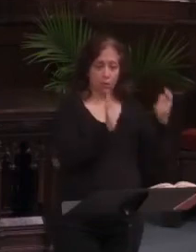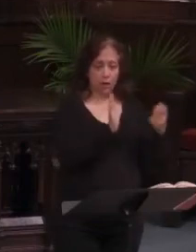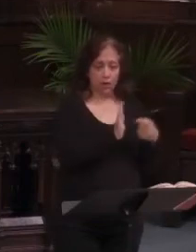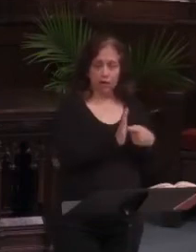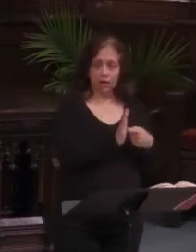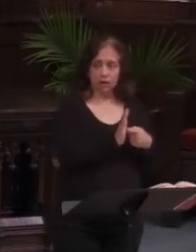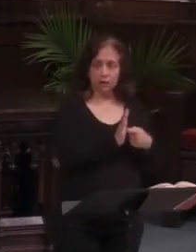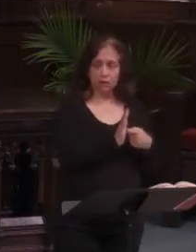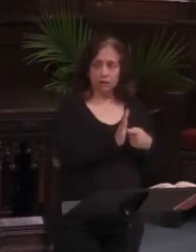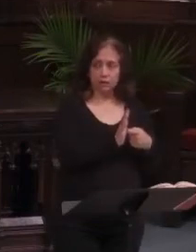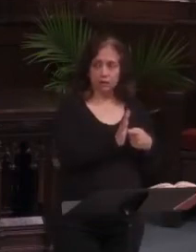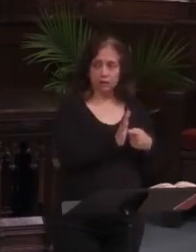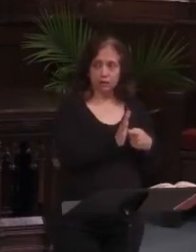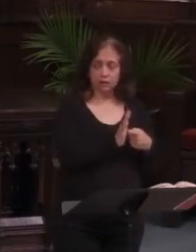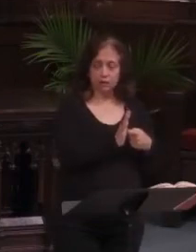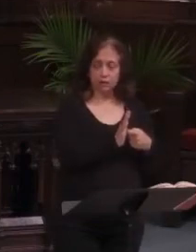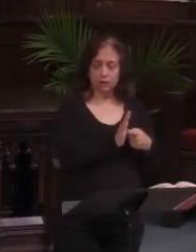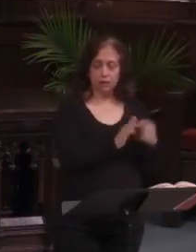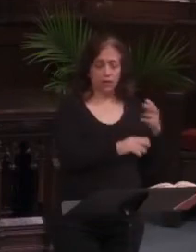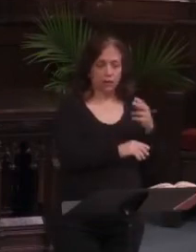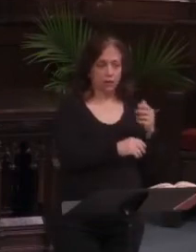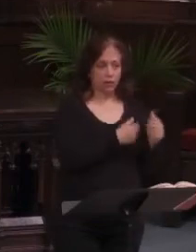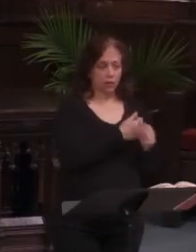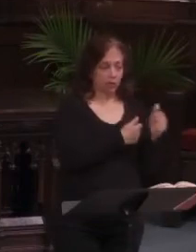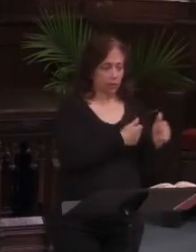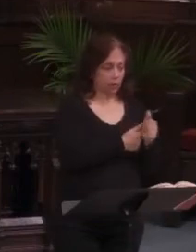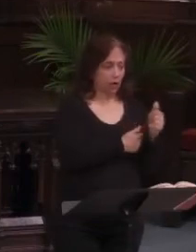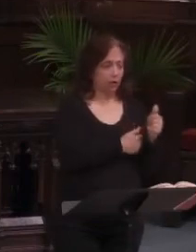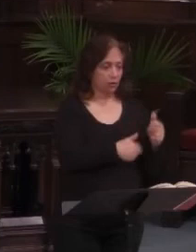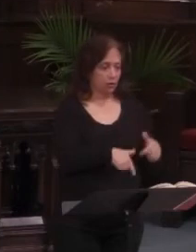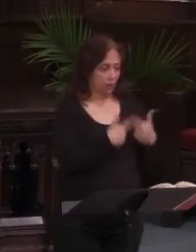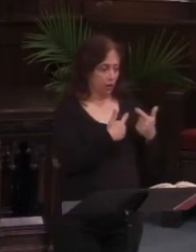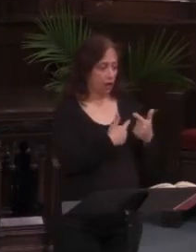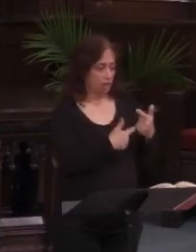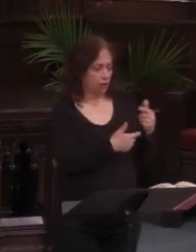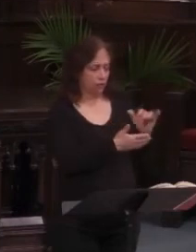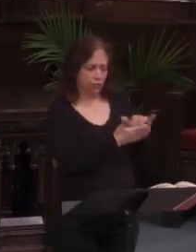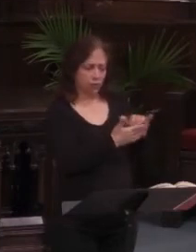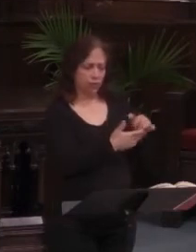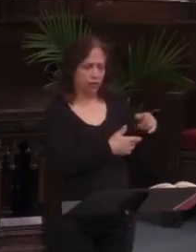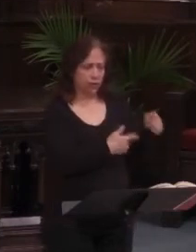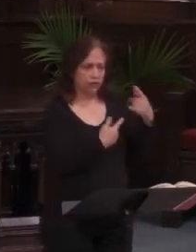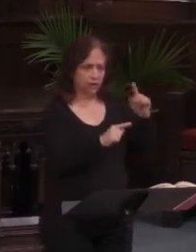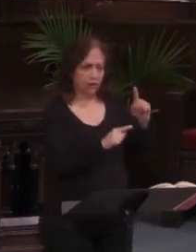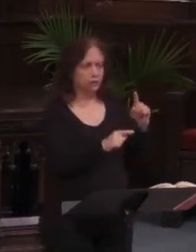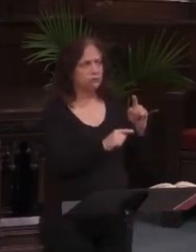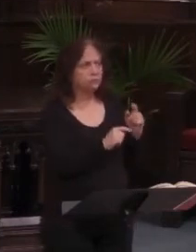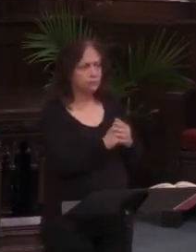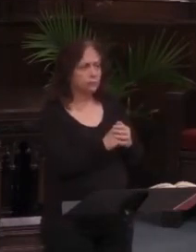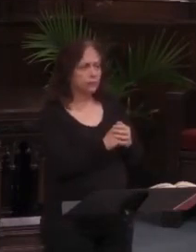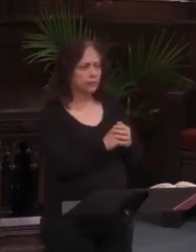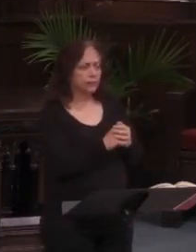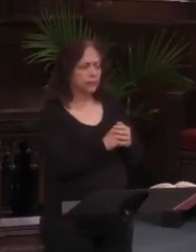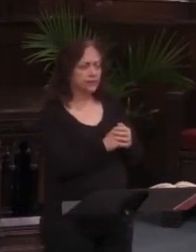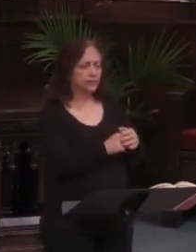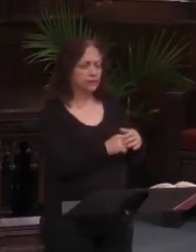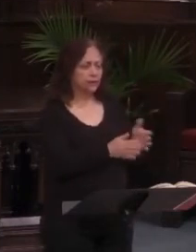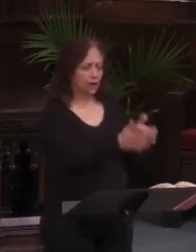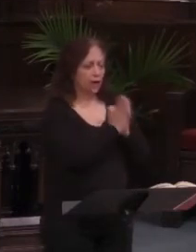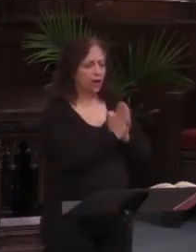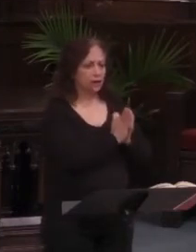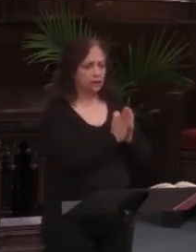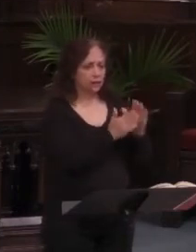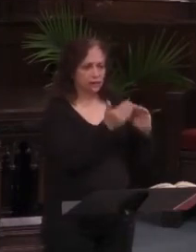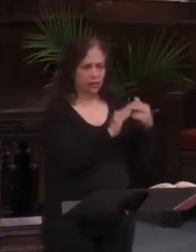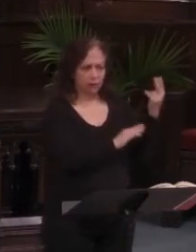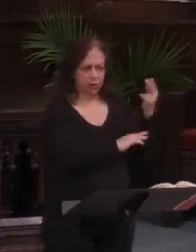Recognizing the threat of gun violence in their neighborhood, they successfully lobbied the city of Hartford for a rec center in a middle school